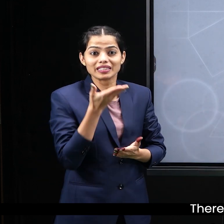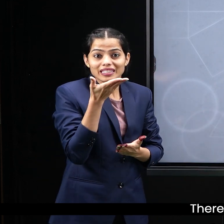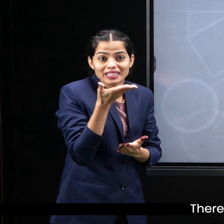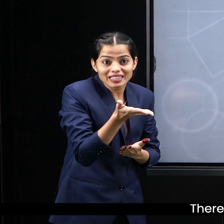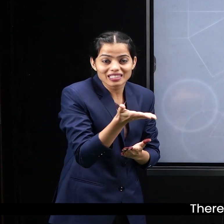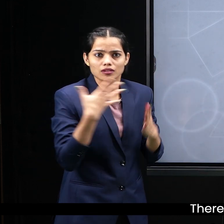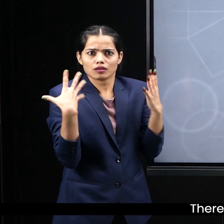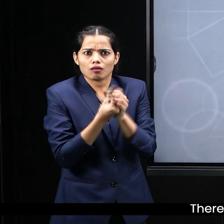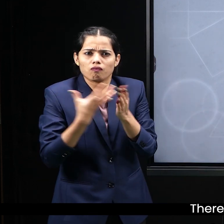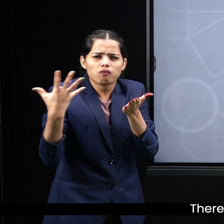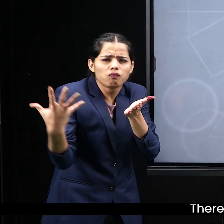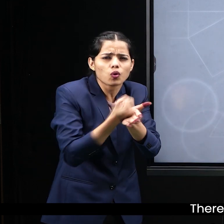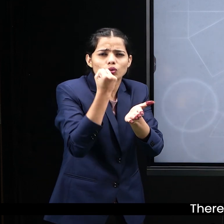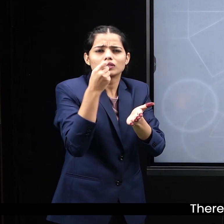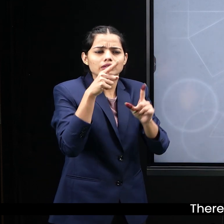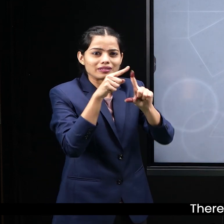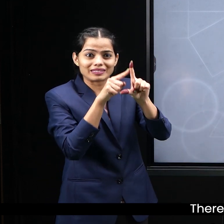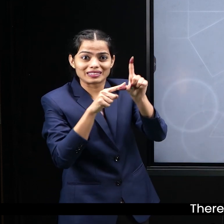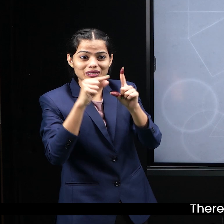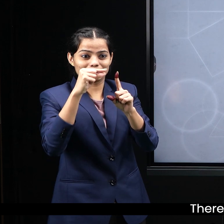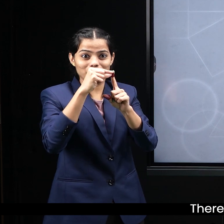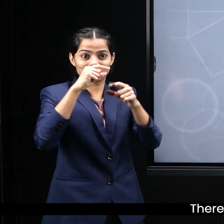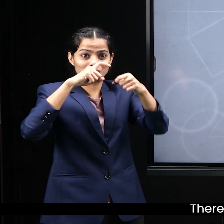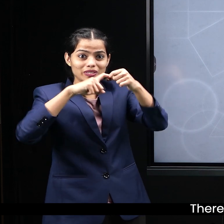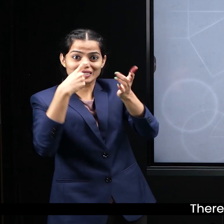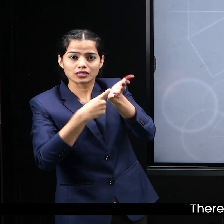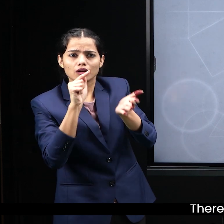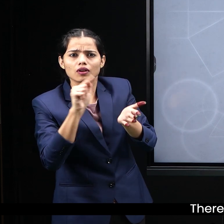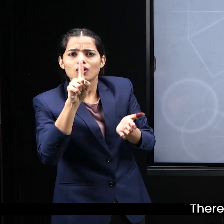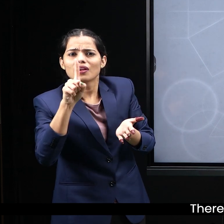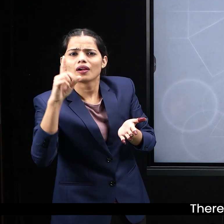Therefore, we get angle PQR is equal to 110 degrees.